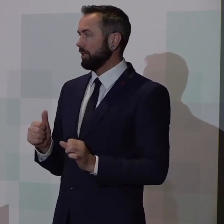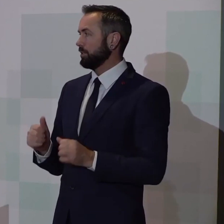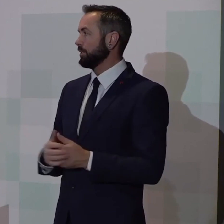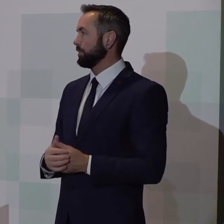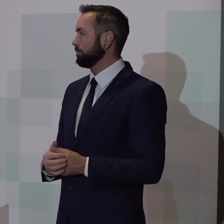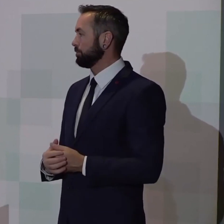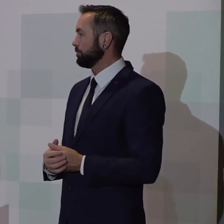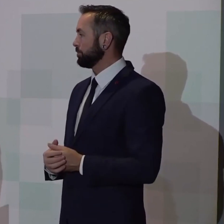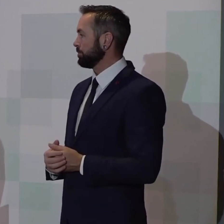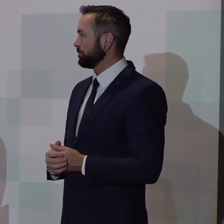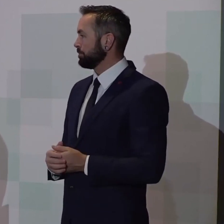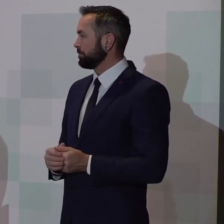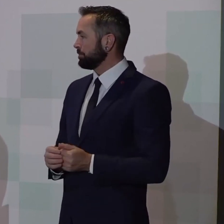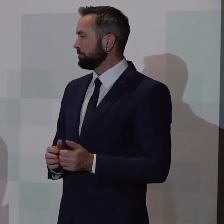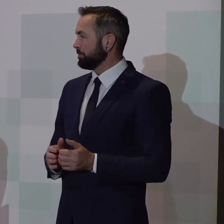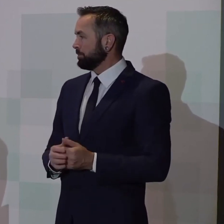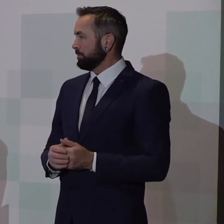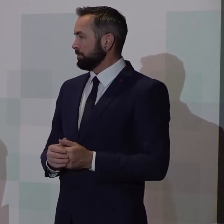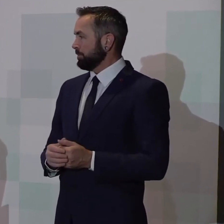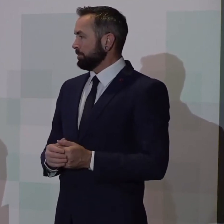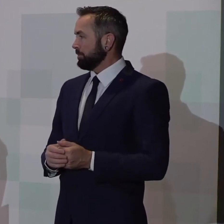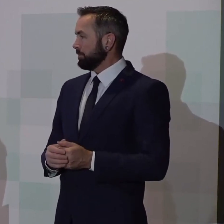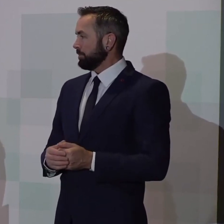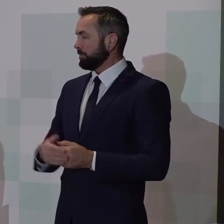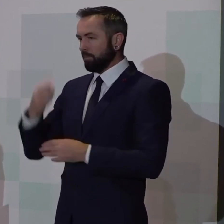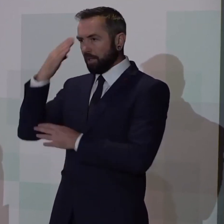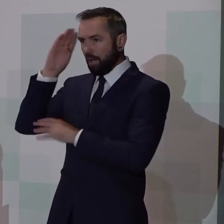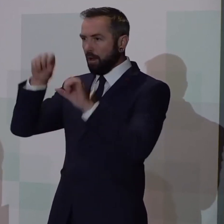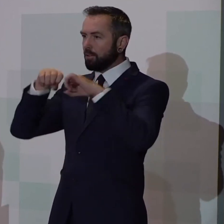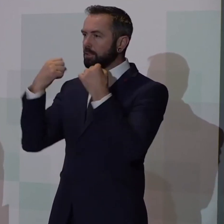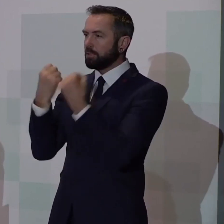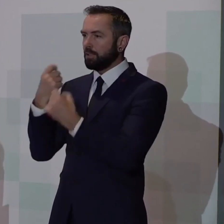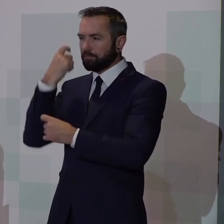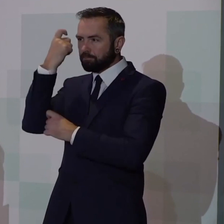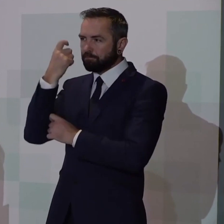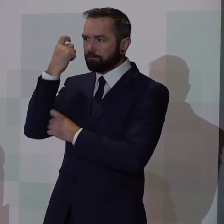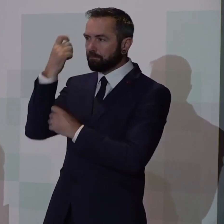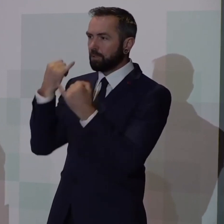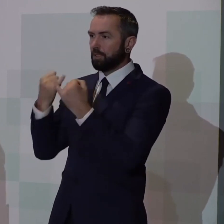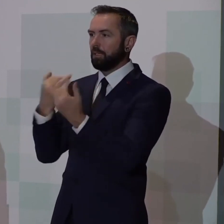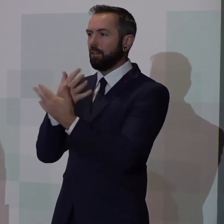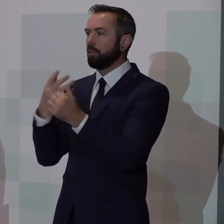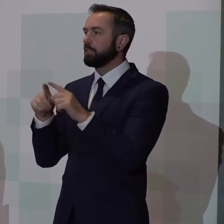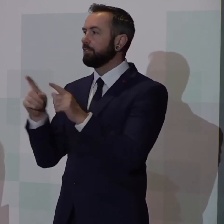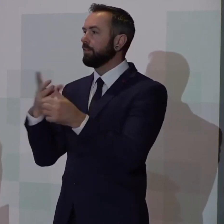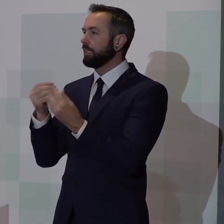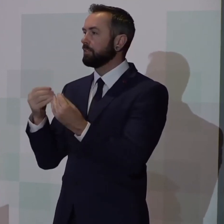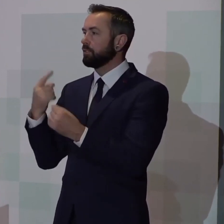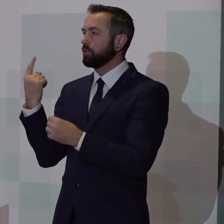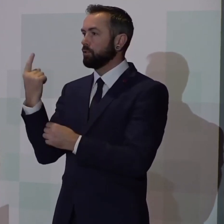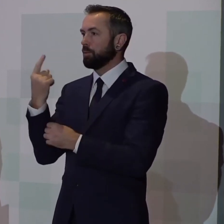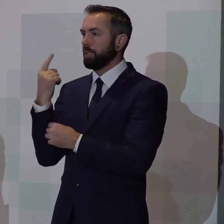well. So Irish society was considered, like many things, to be the outlier,